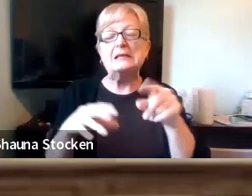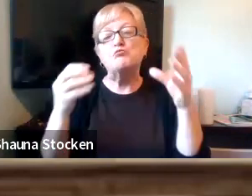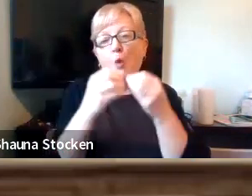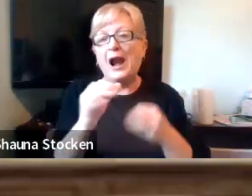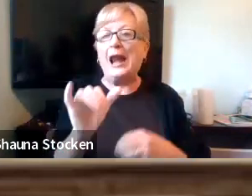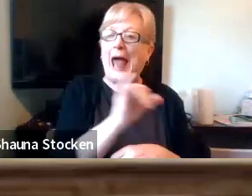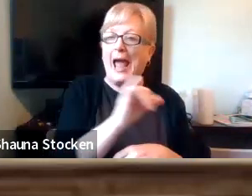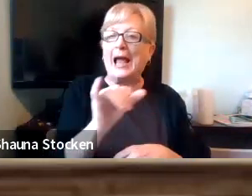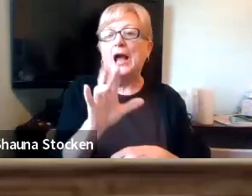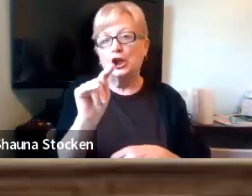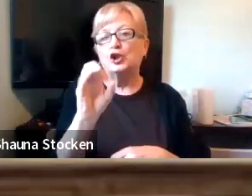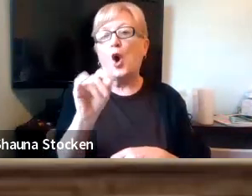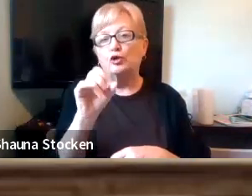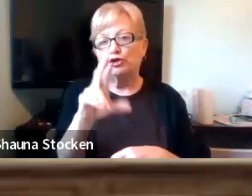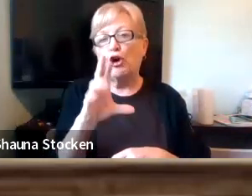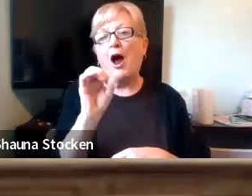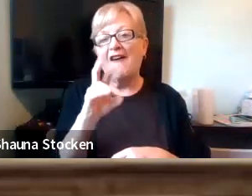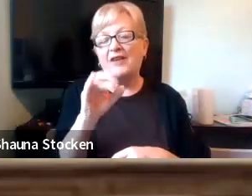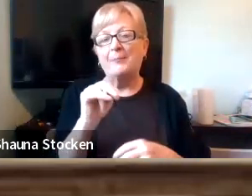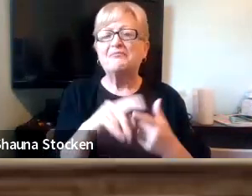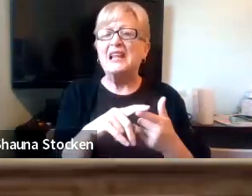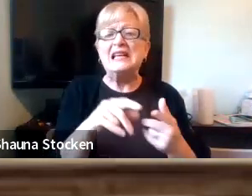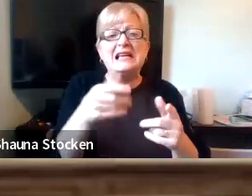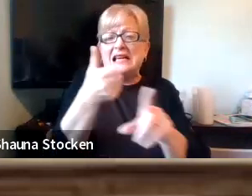The unit itself doesn't get terribly warm.